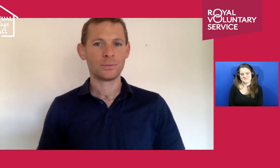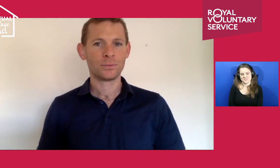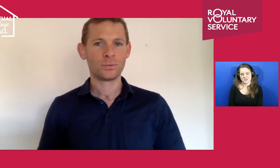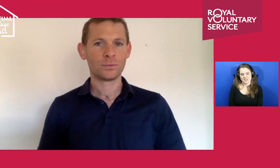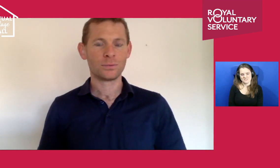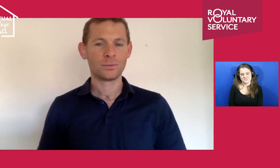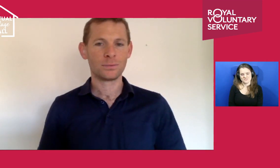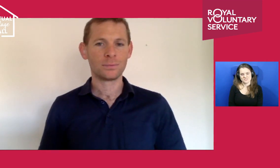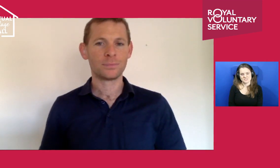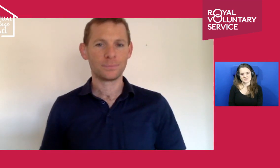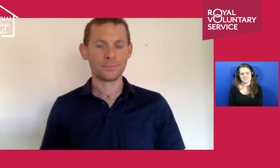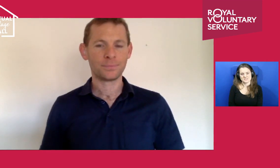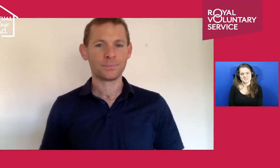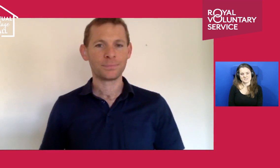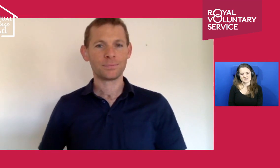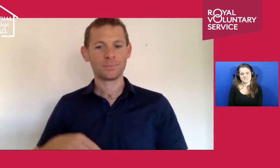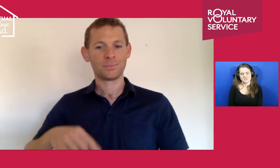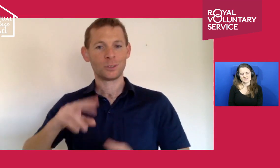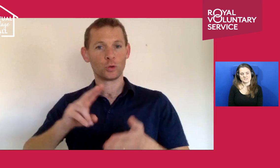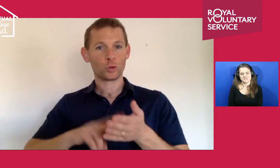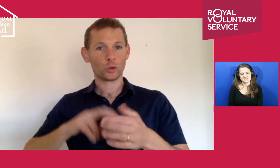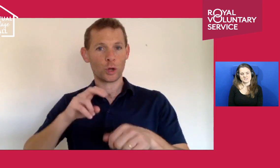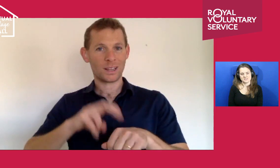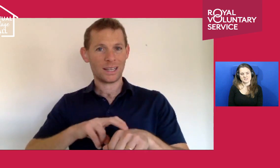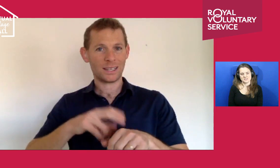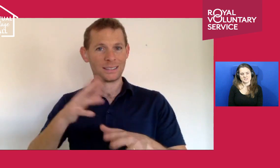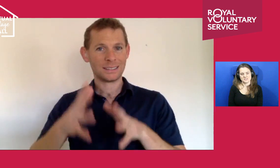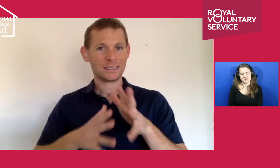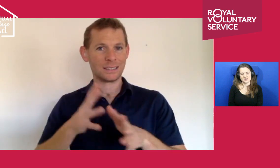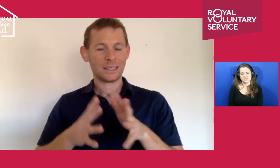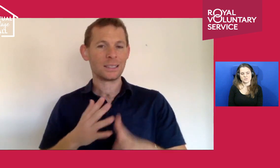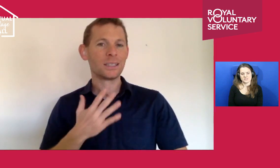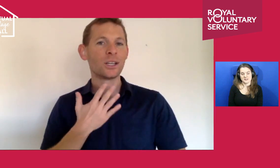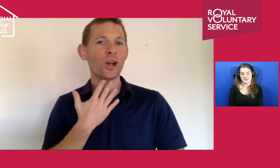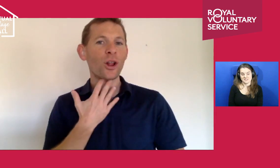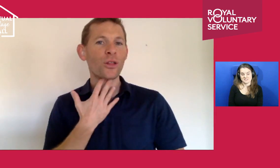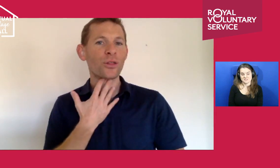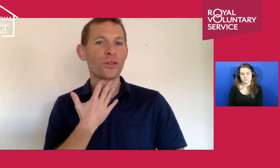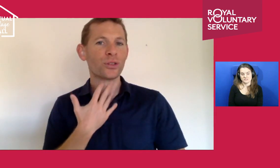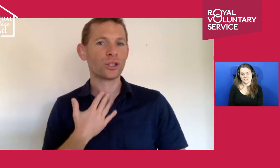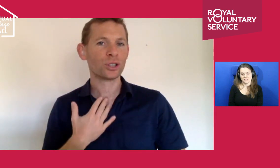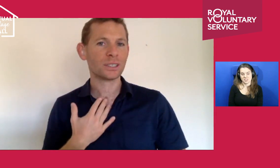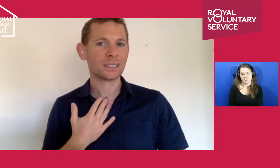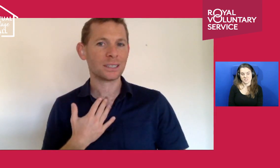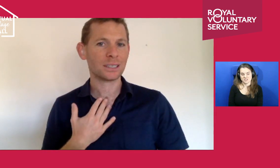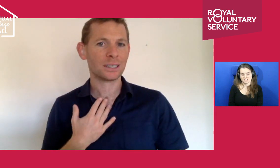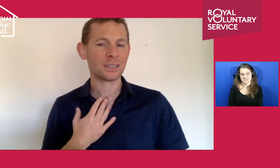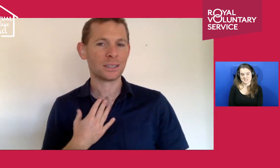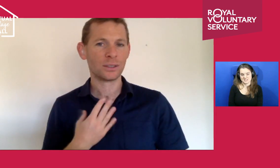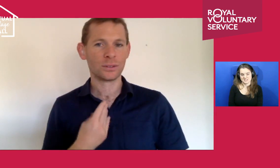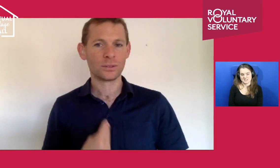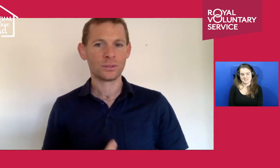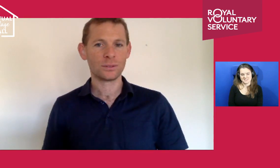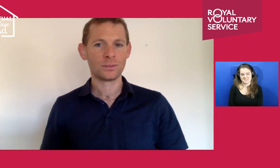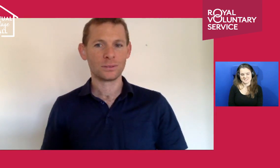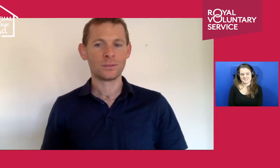Thirsty. Okay? So this is the sign. Now in Northern Ireland, we sign